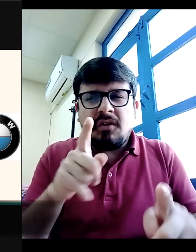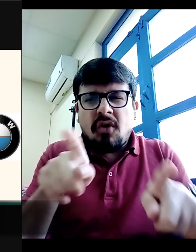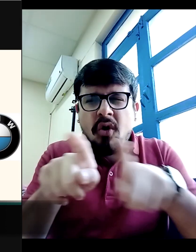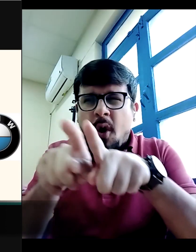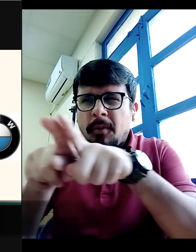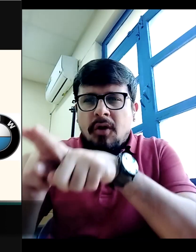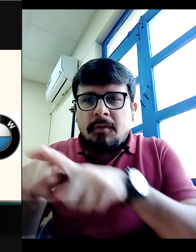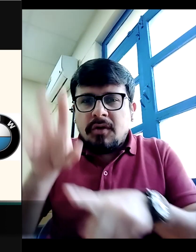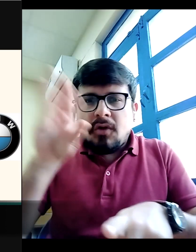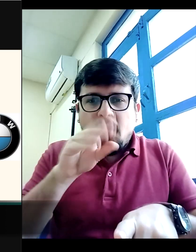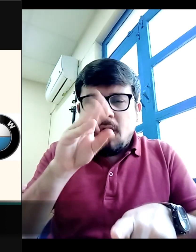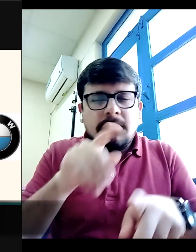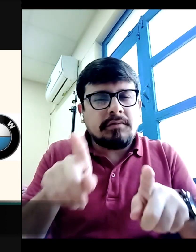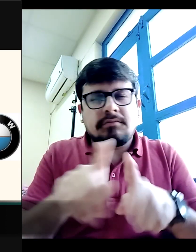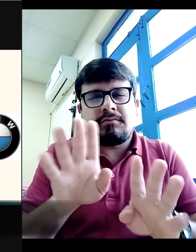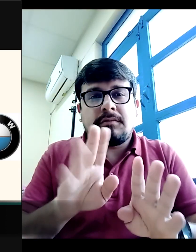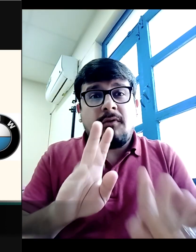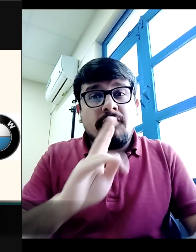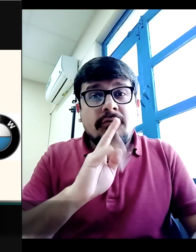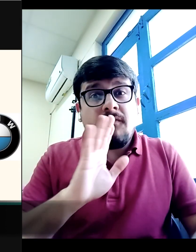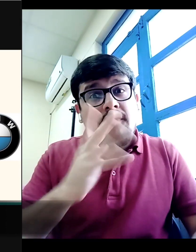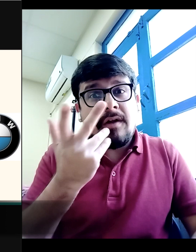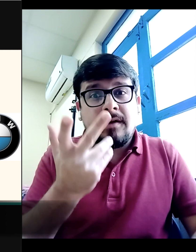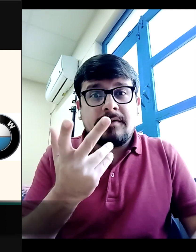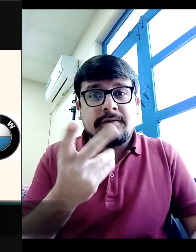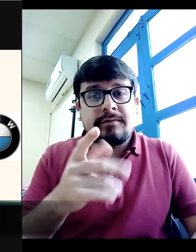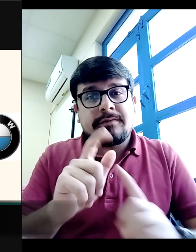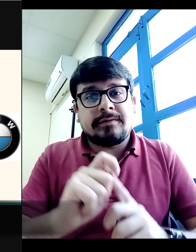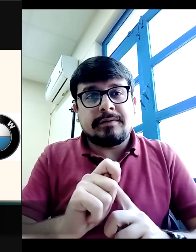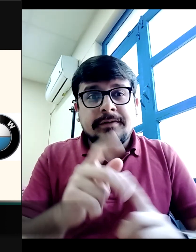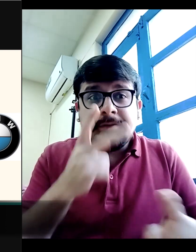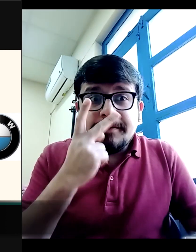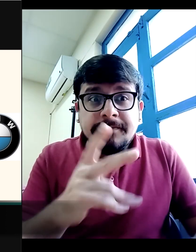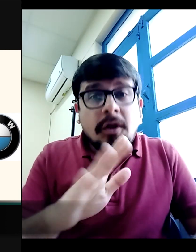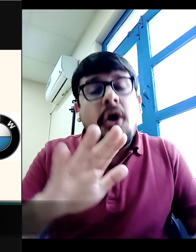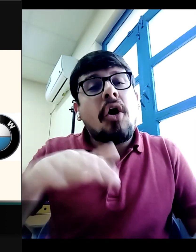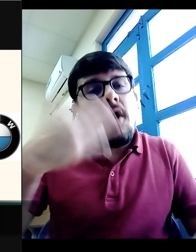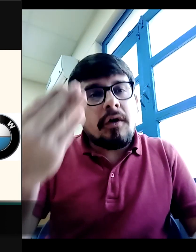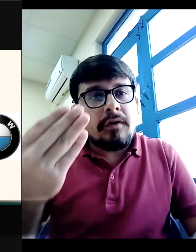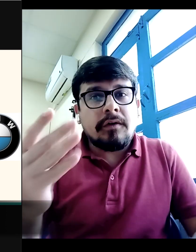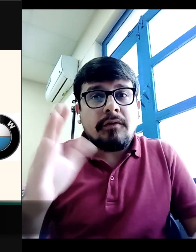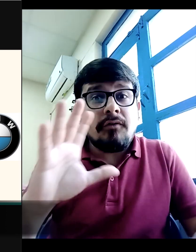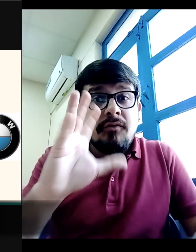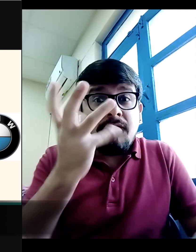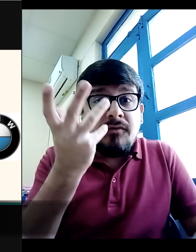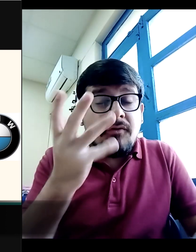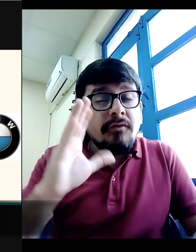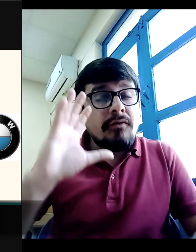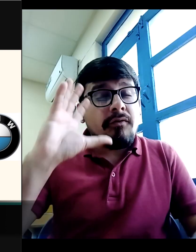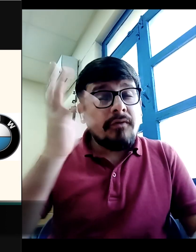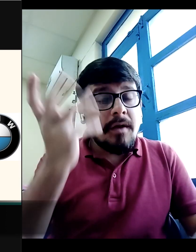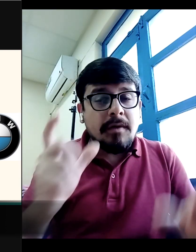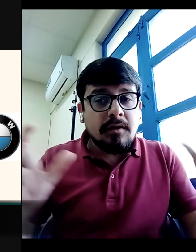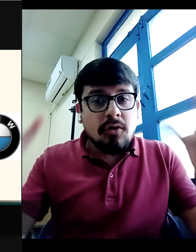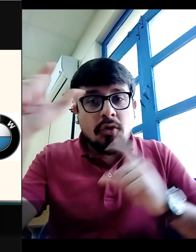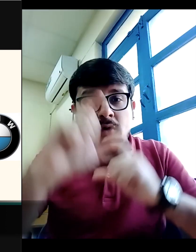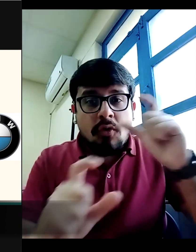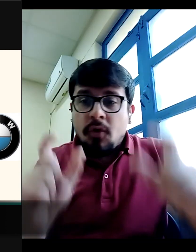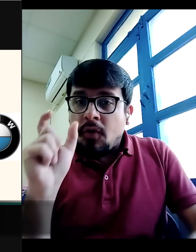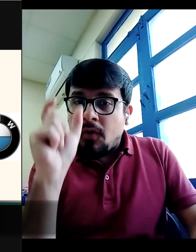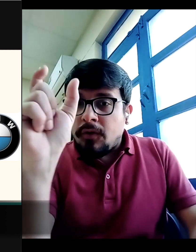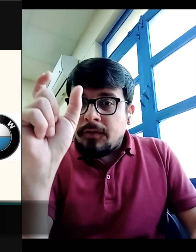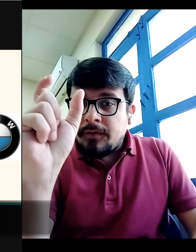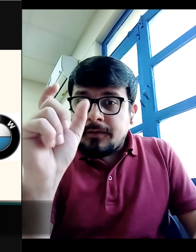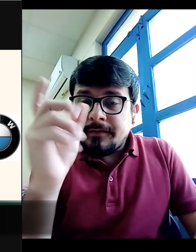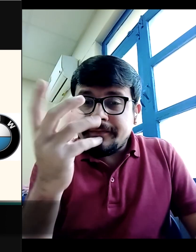Let's look into some famous logos. You have a few logos over here. You have a logo from